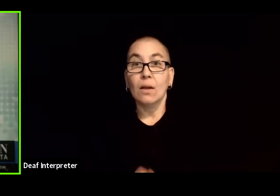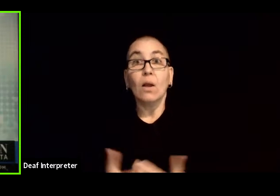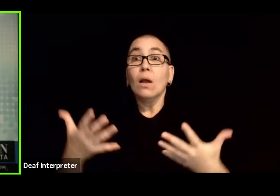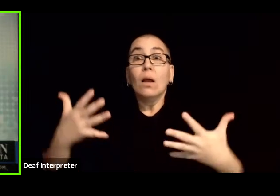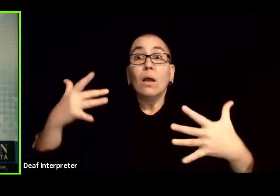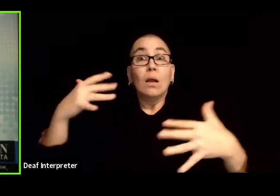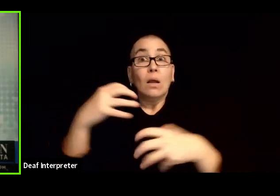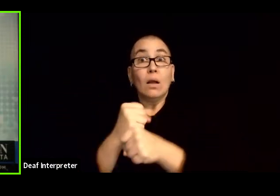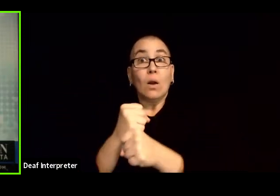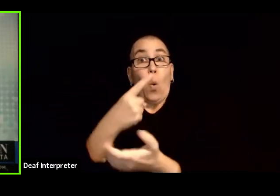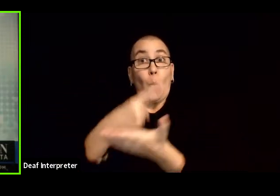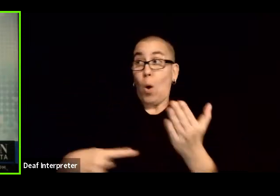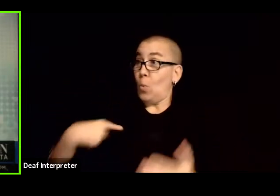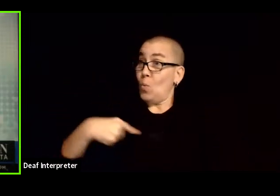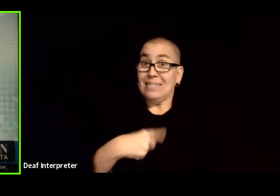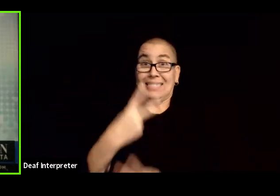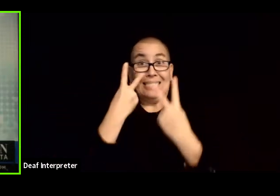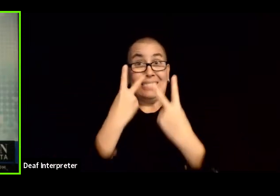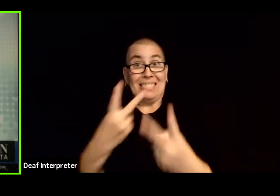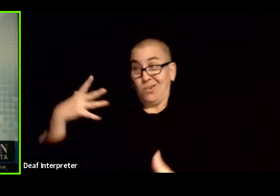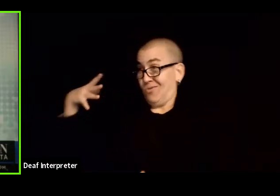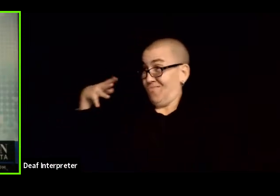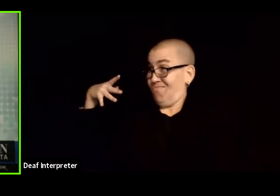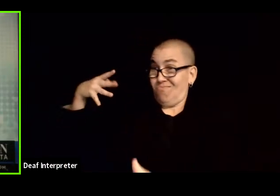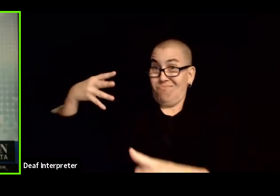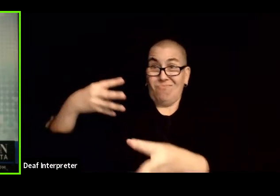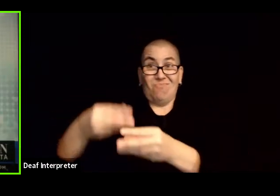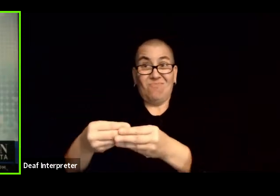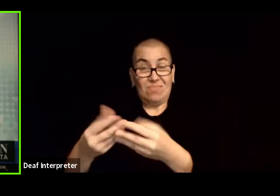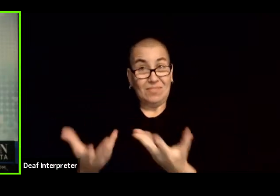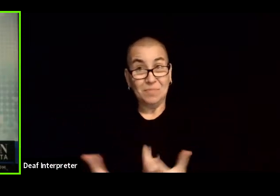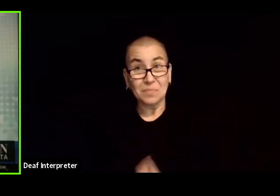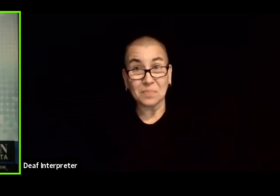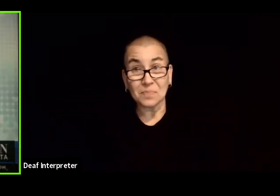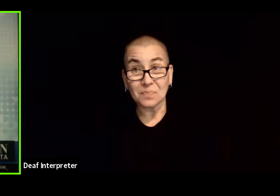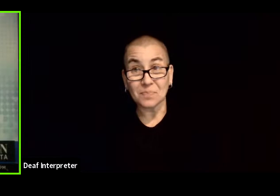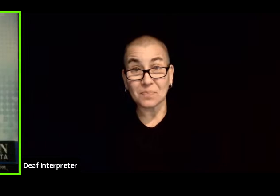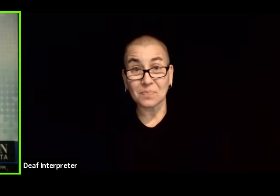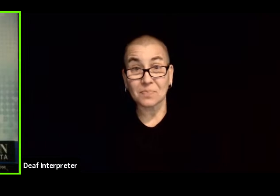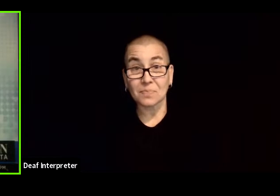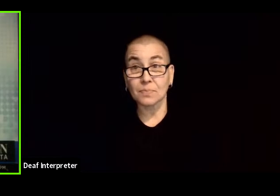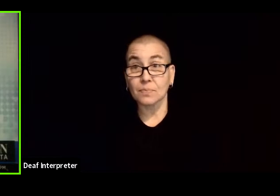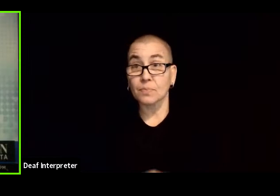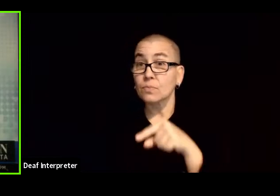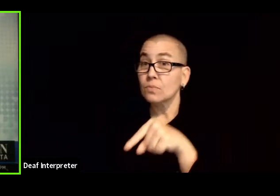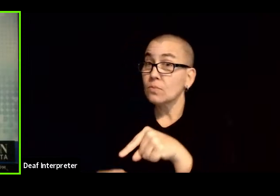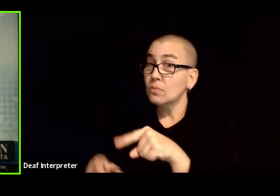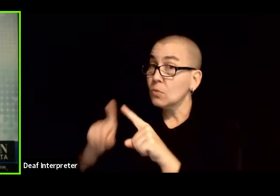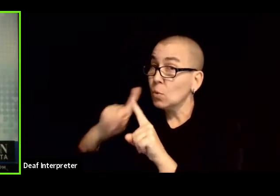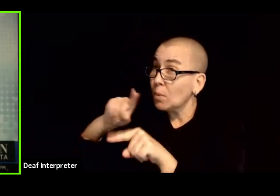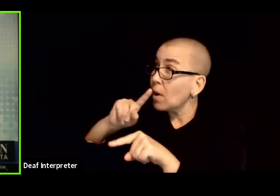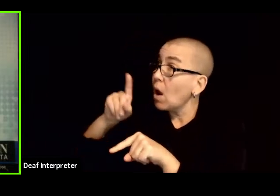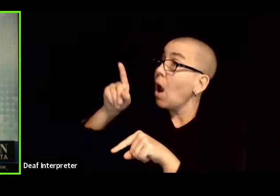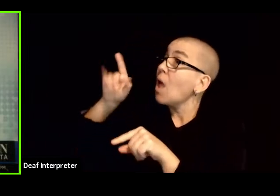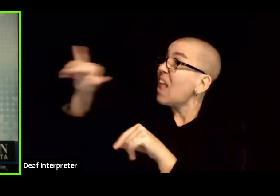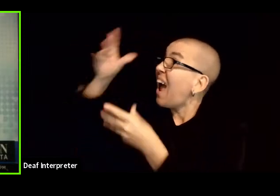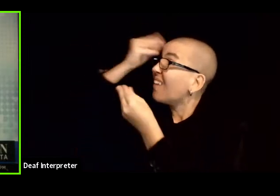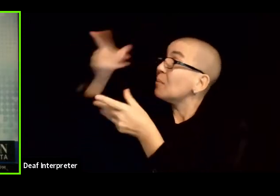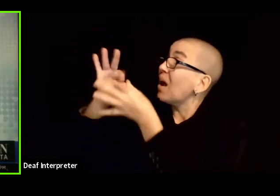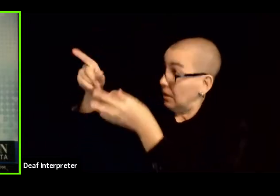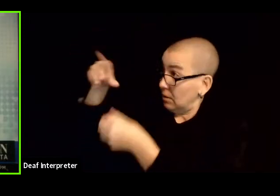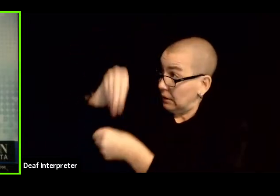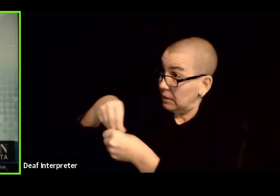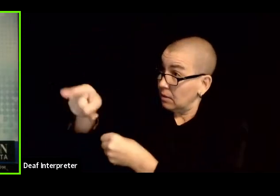time. Oh, okay. Is that data available on any of your reports or websites? No, I